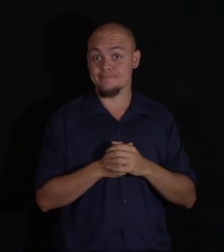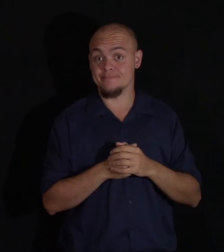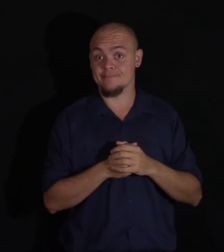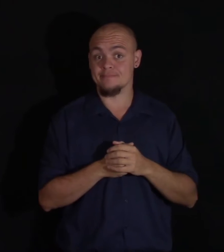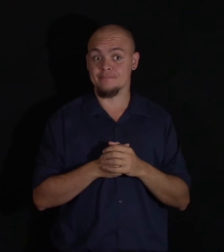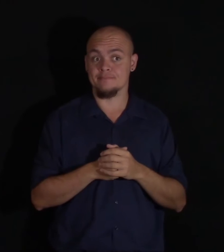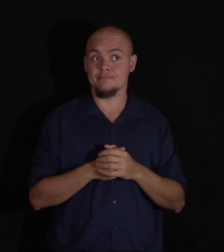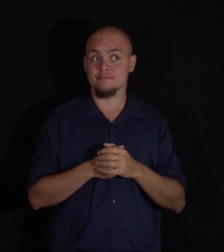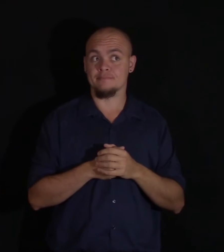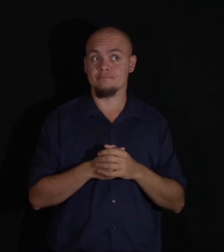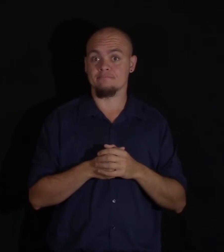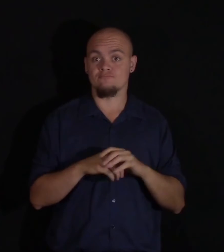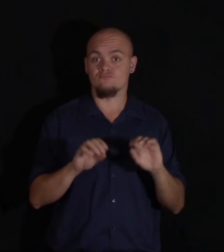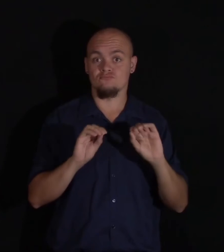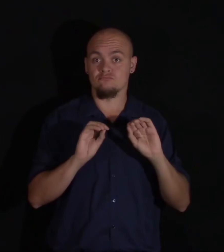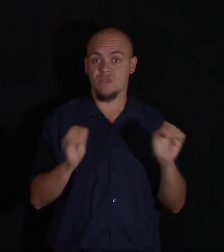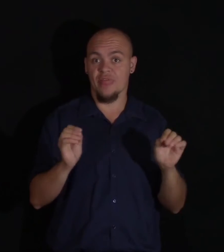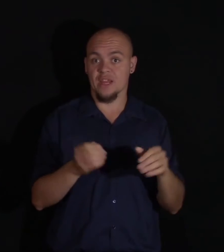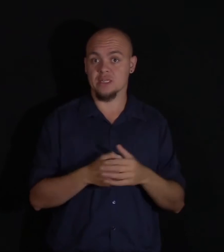nothing.